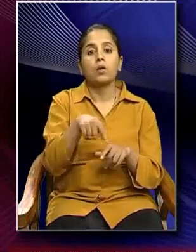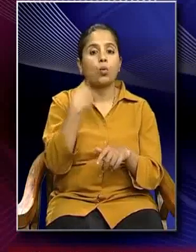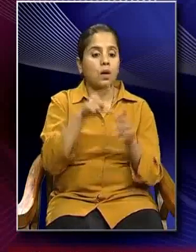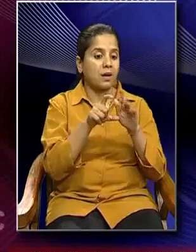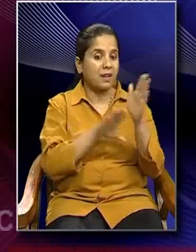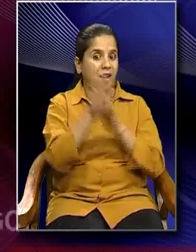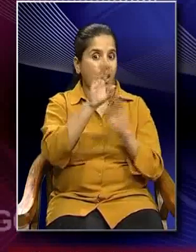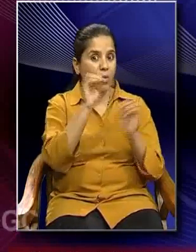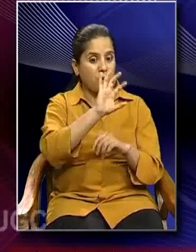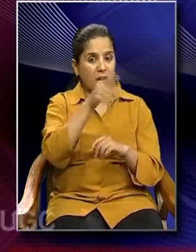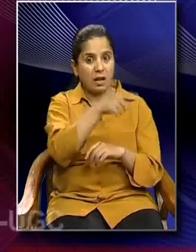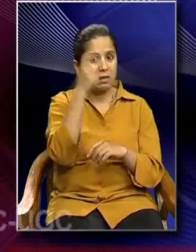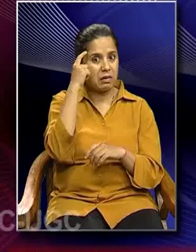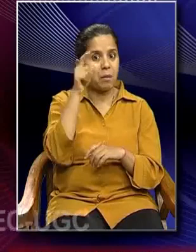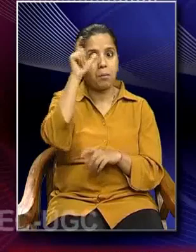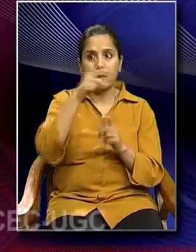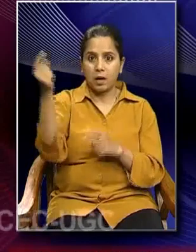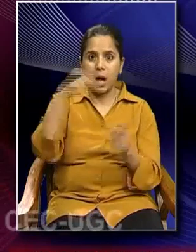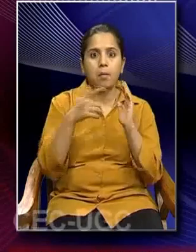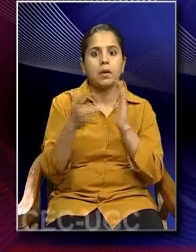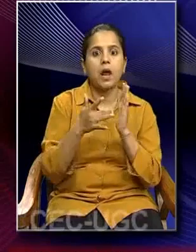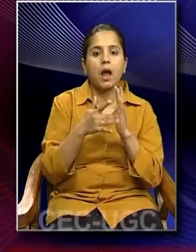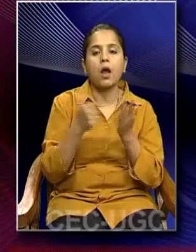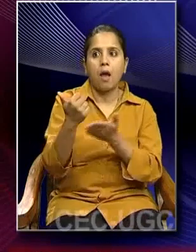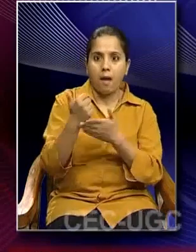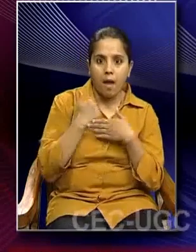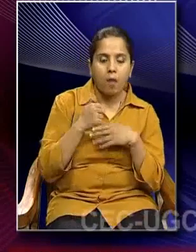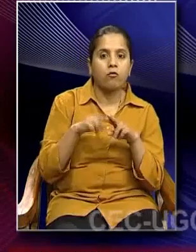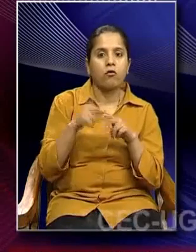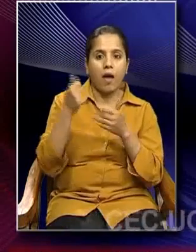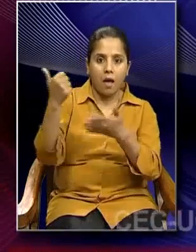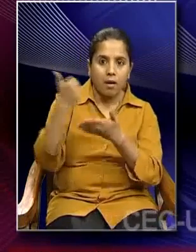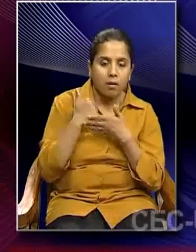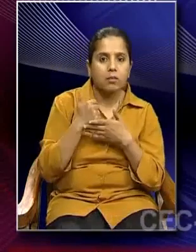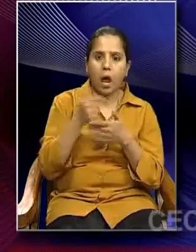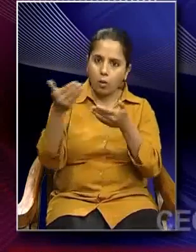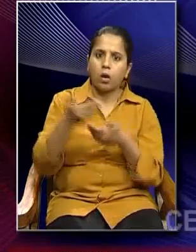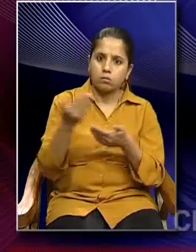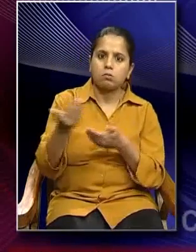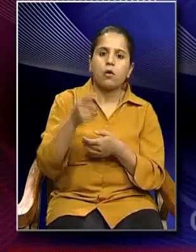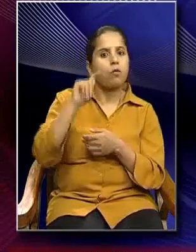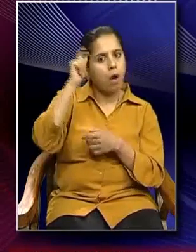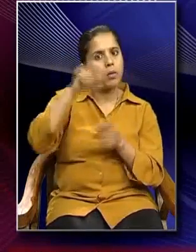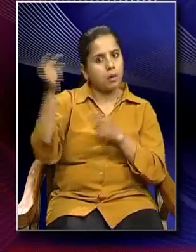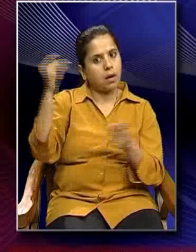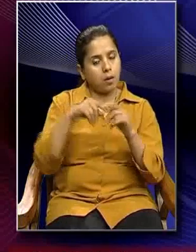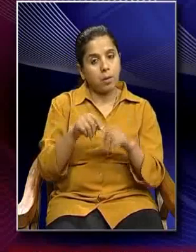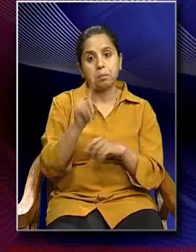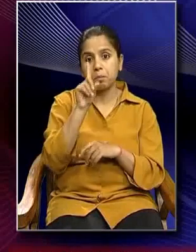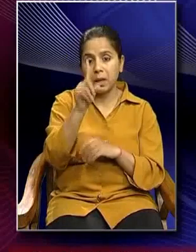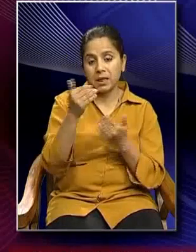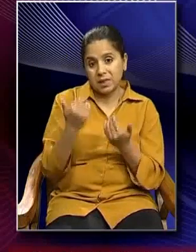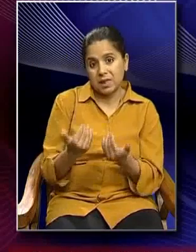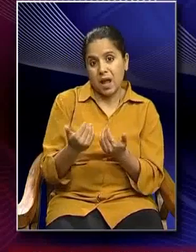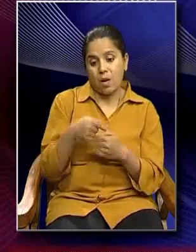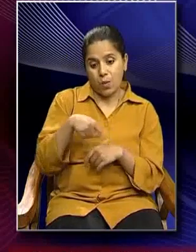world economies were looking for technological assistance, financial assistance, so they were welcoming the immigration. However,